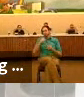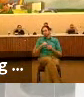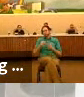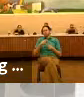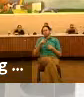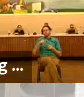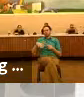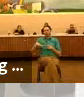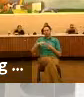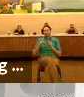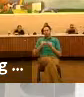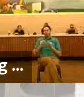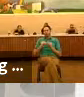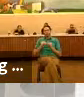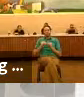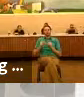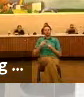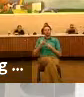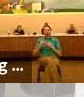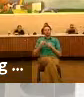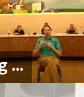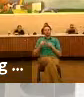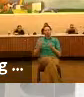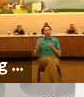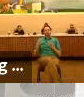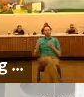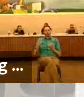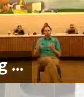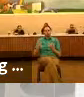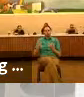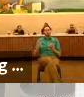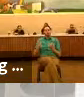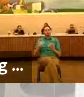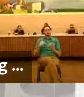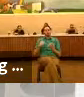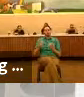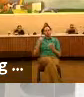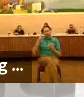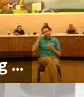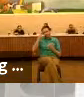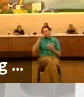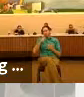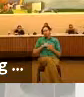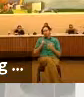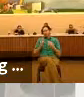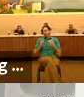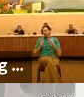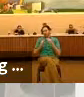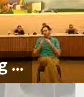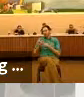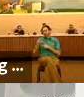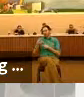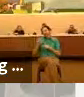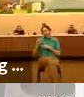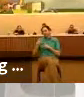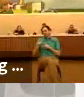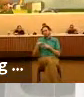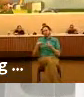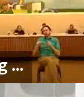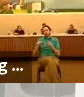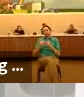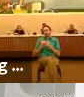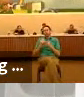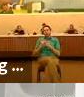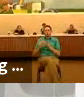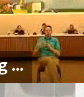neighborhood meetings that we've had and also from the public hearing, it was one of the gentlemen that lived at the corner of Nevins and where the new roads